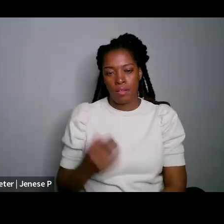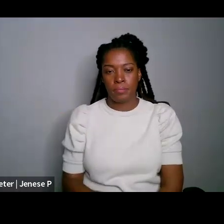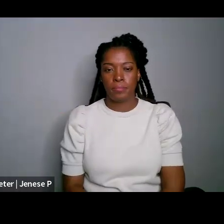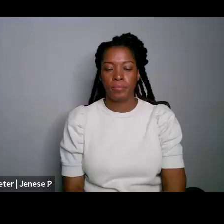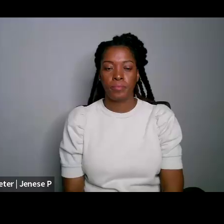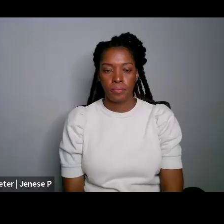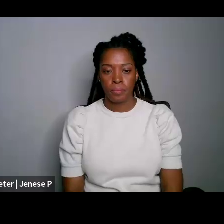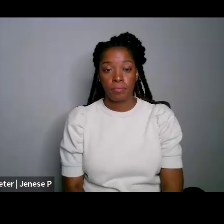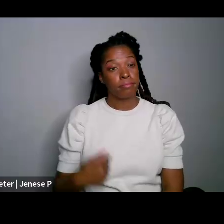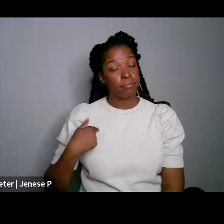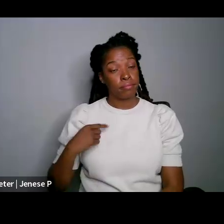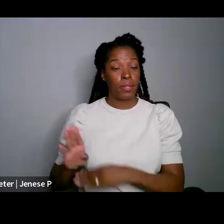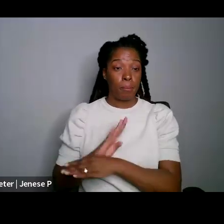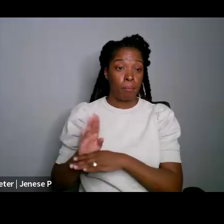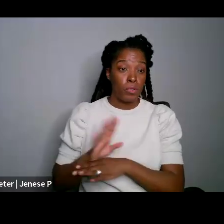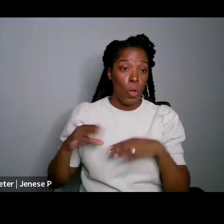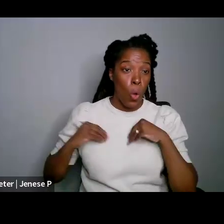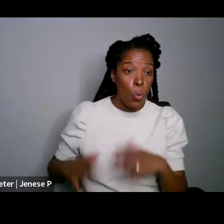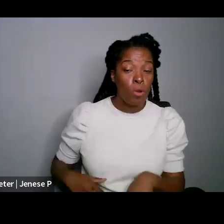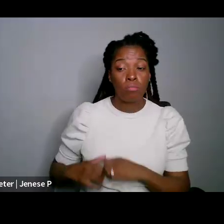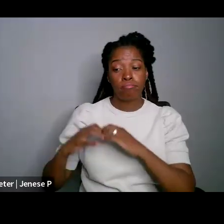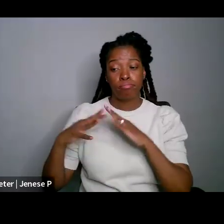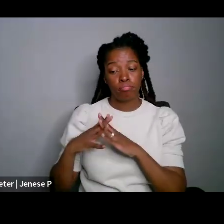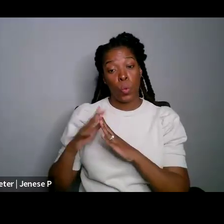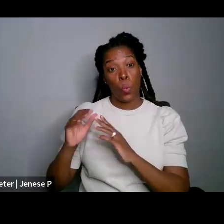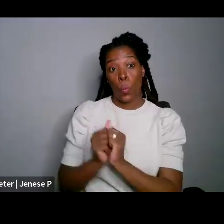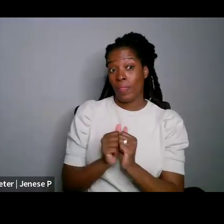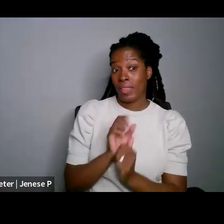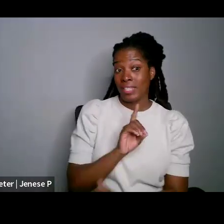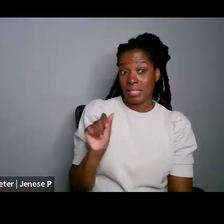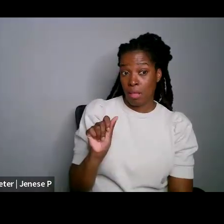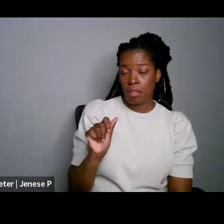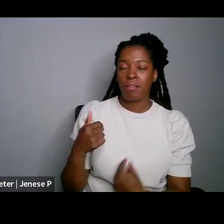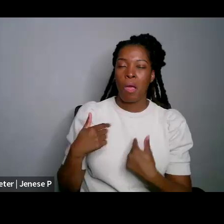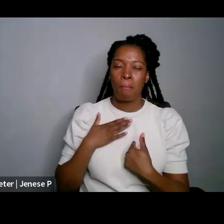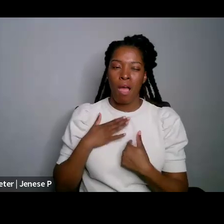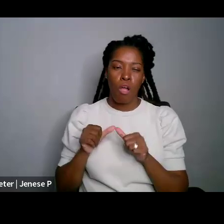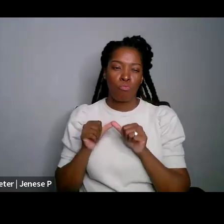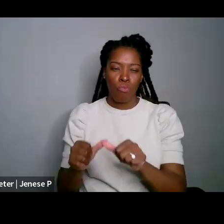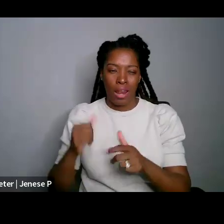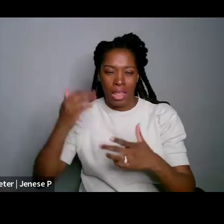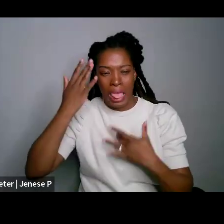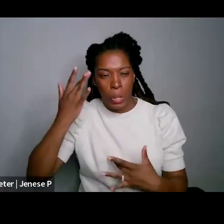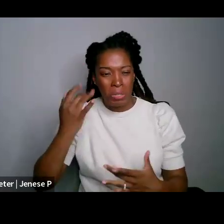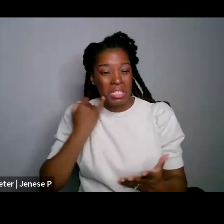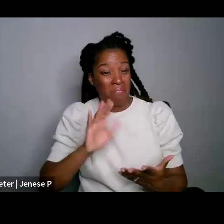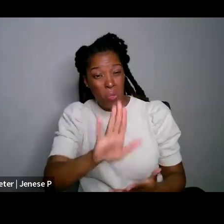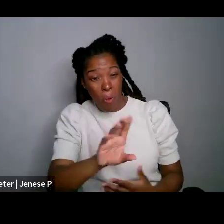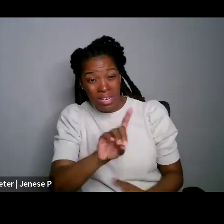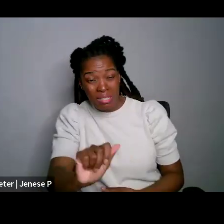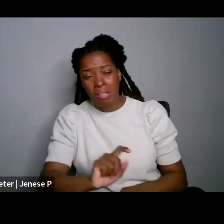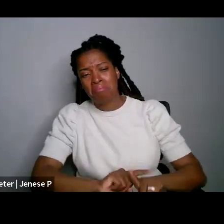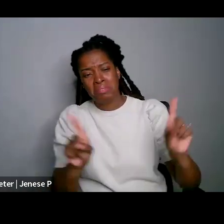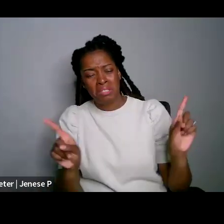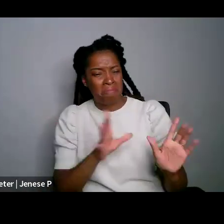As an entrepreneur with a disability, and mine's a chronic illness, but even if yours isn't a chronic illness,